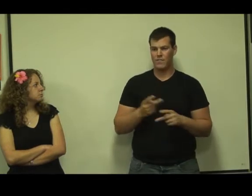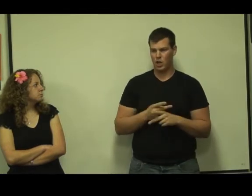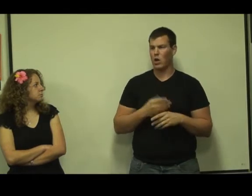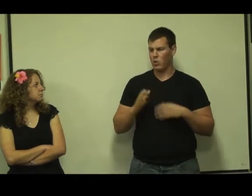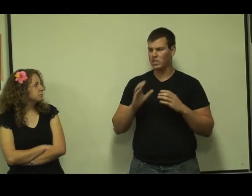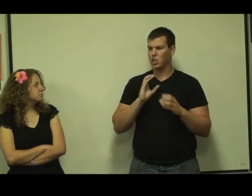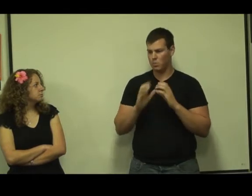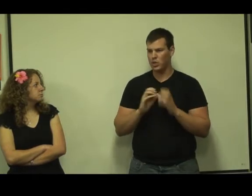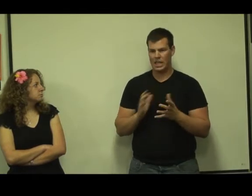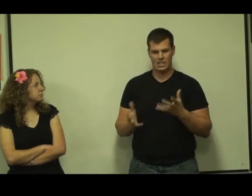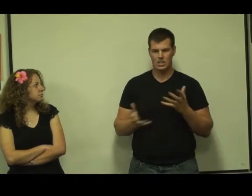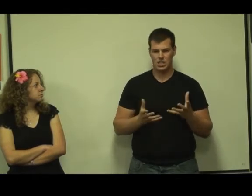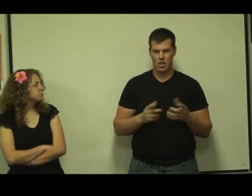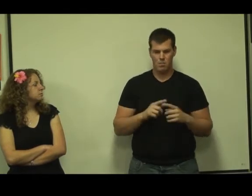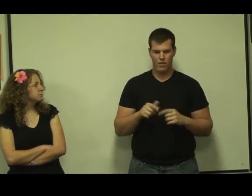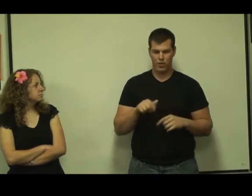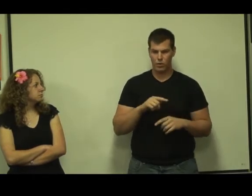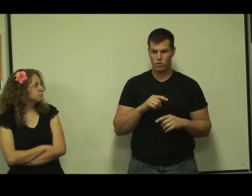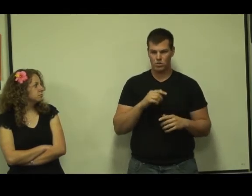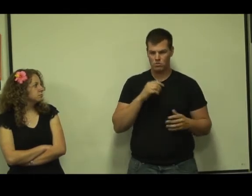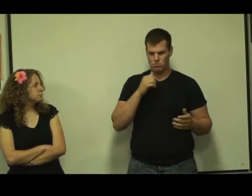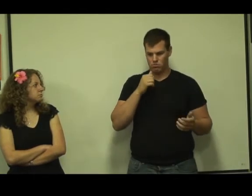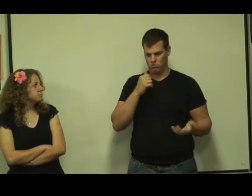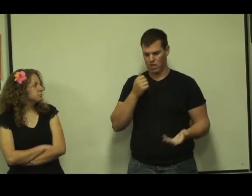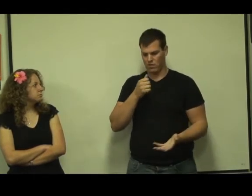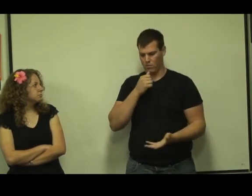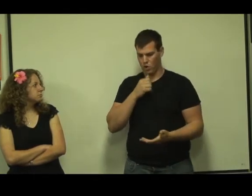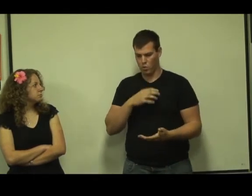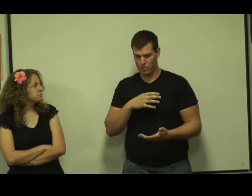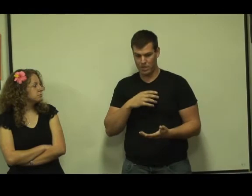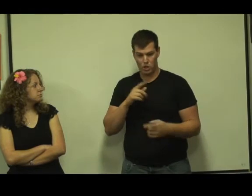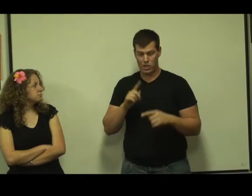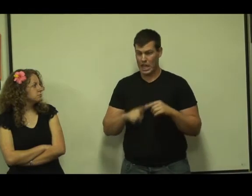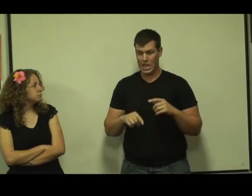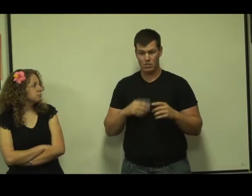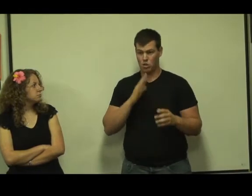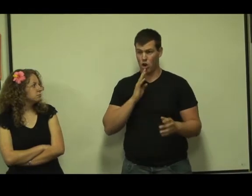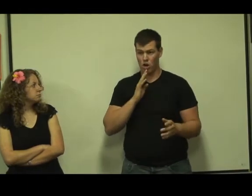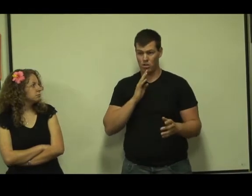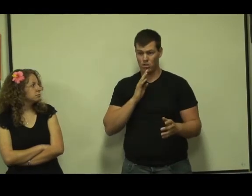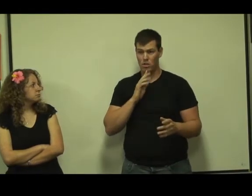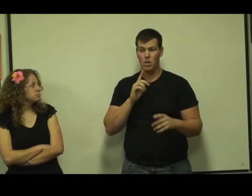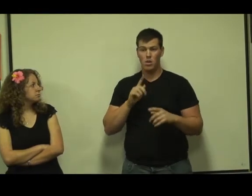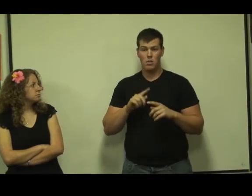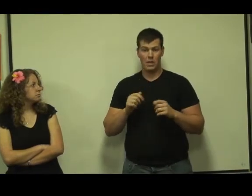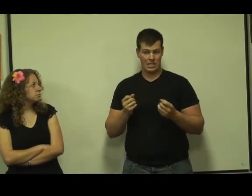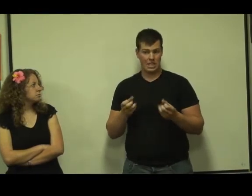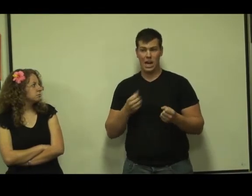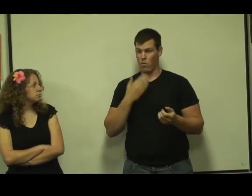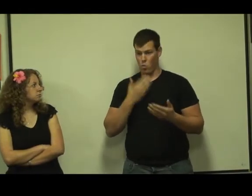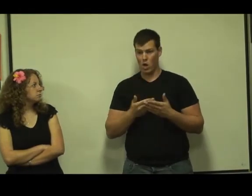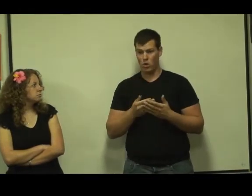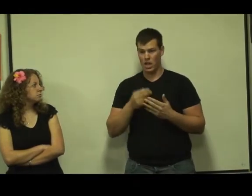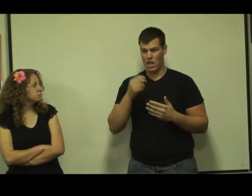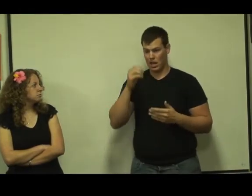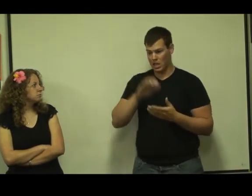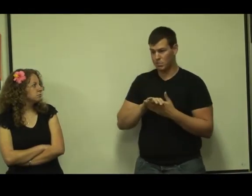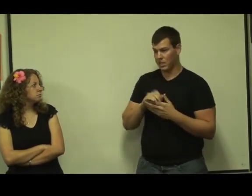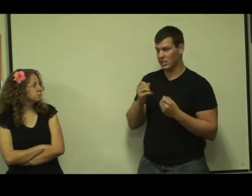figure out with communicating. But for those, like for women who can't talk, they can type well, and the husband can